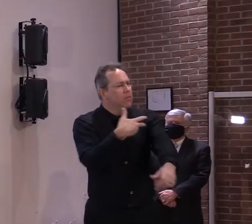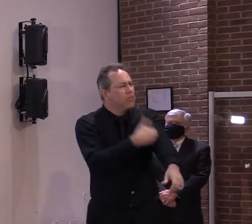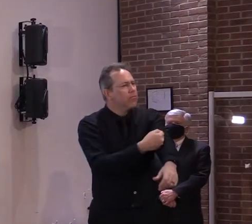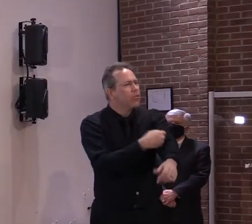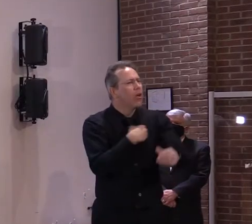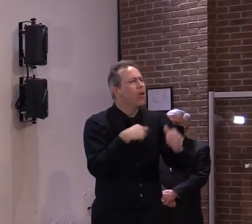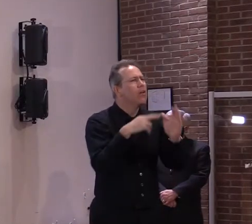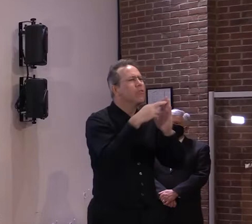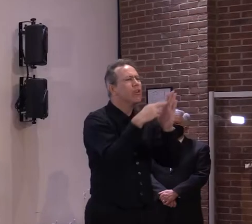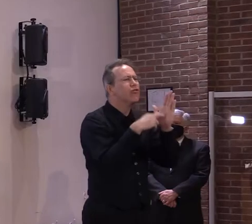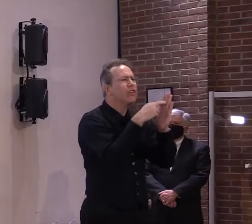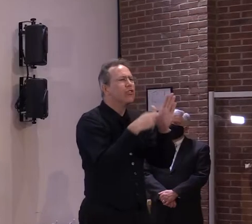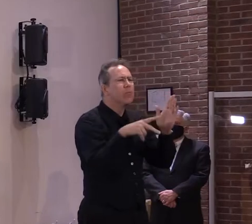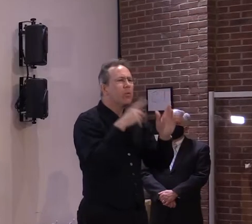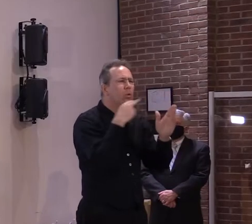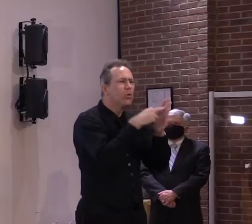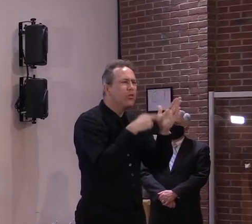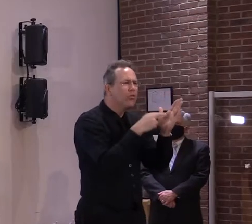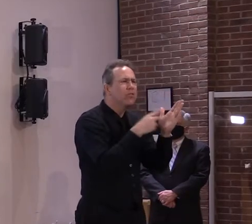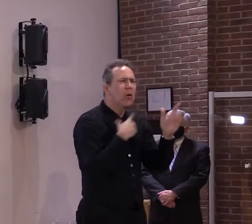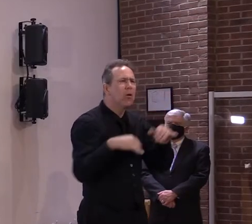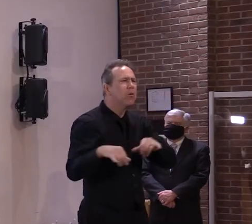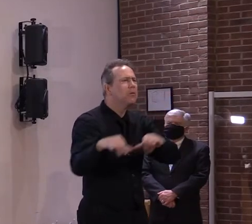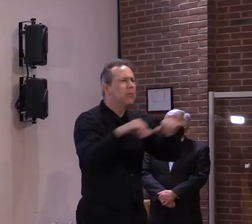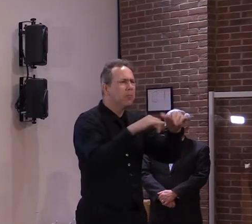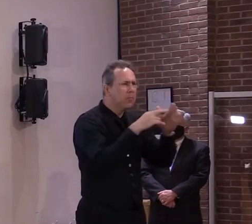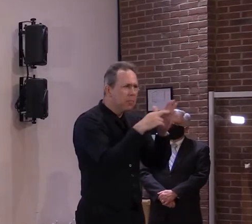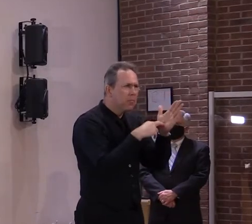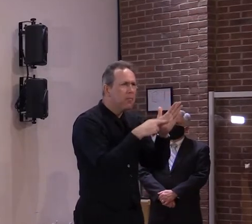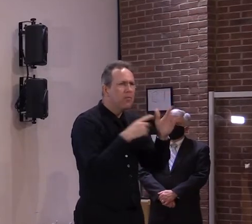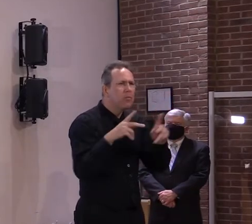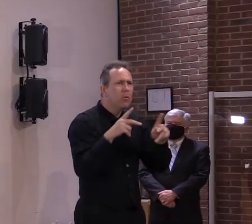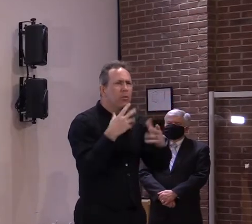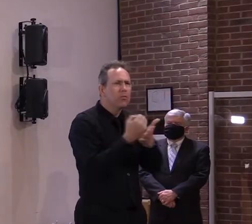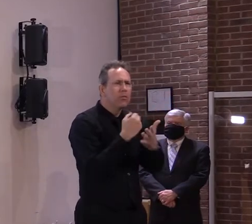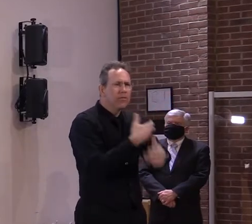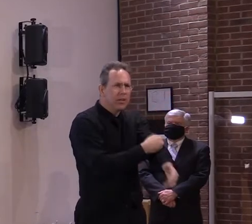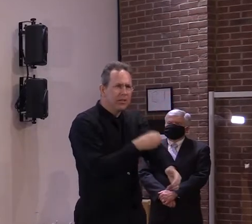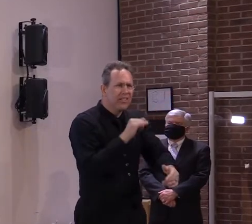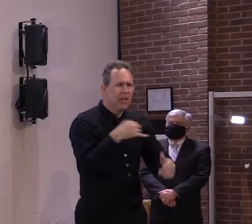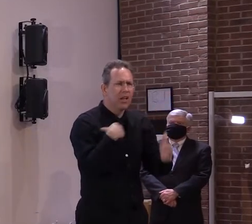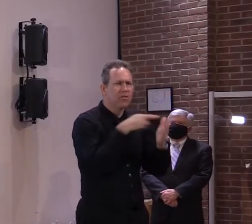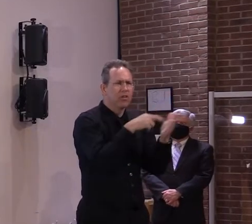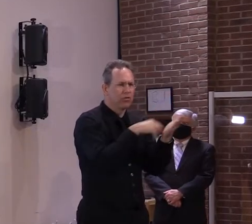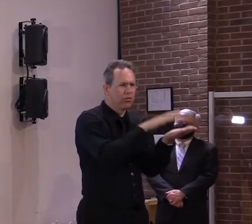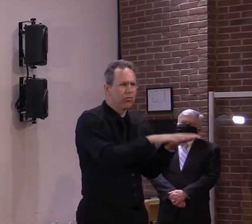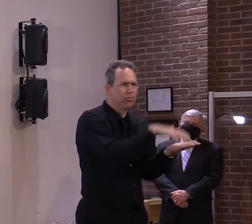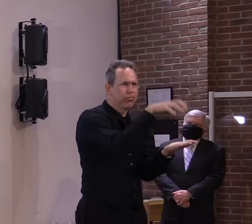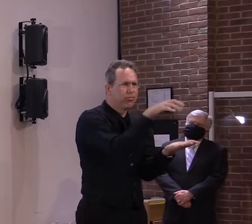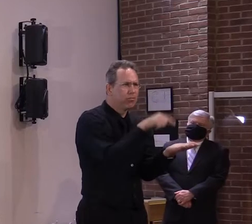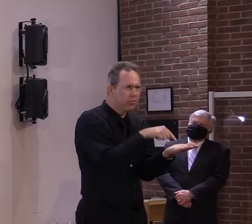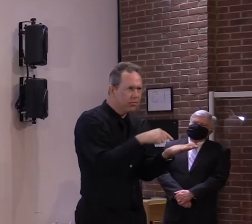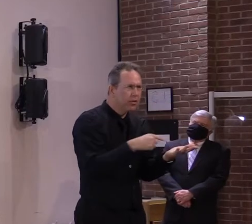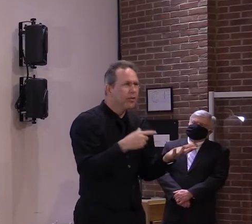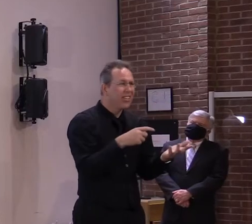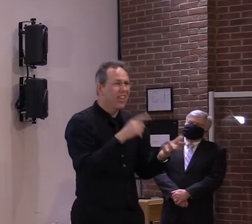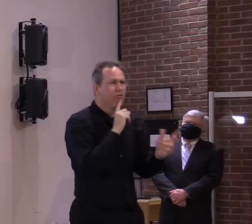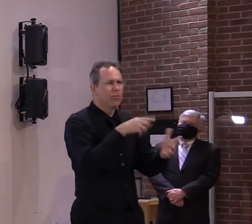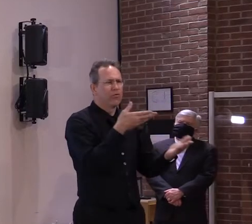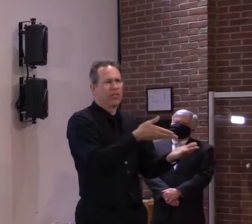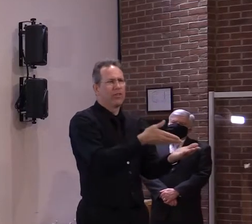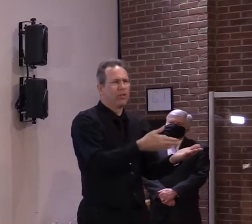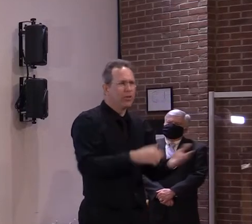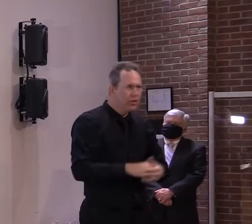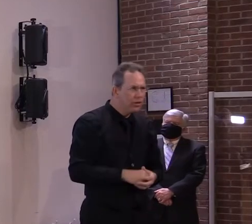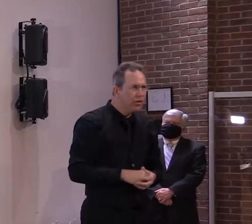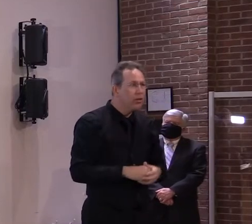program for all vaccines, and this is another vaccine, so it gets reported there. The pharmacies do have